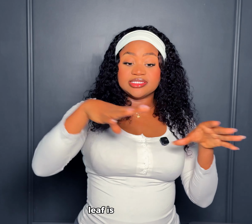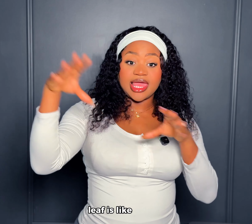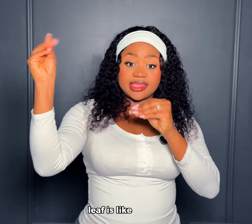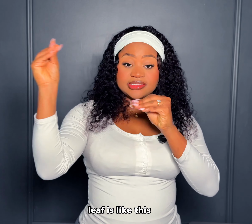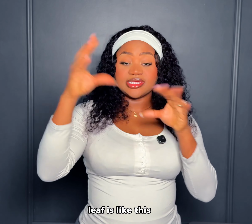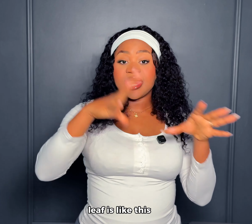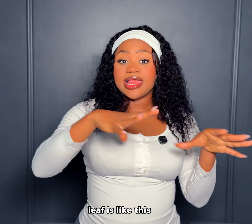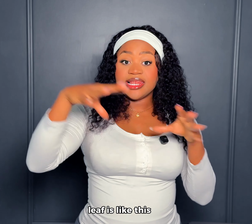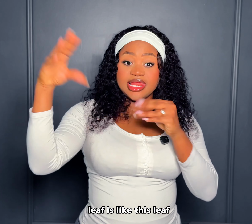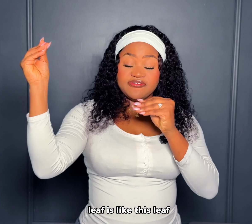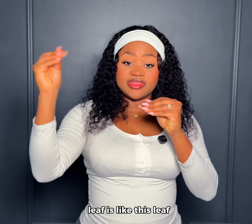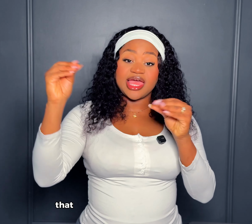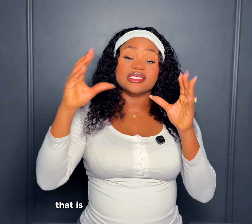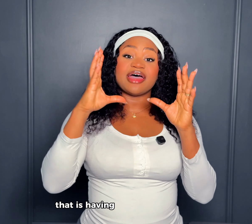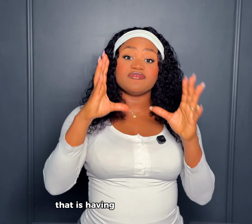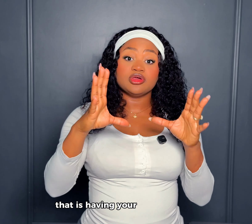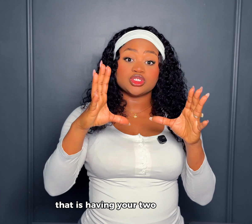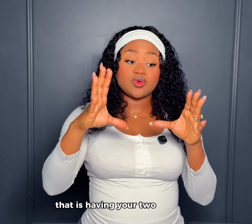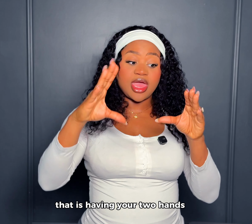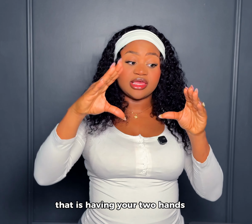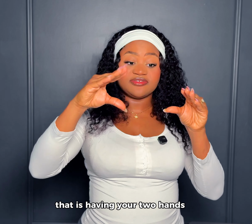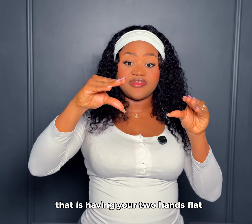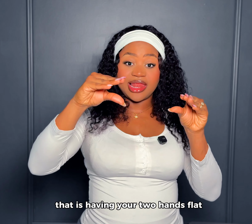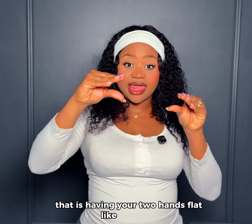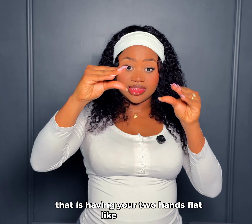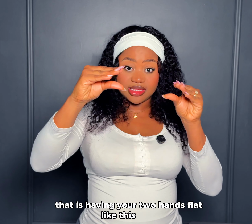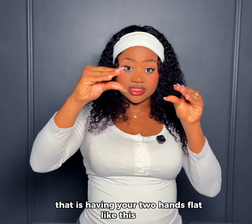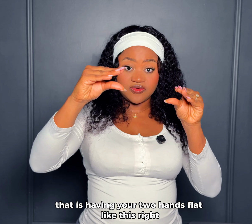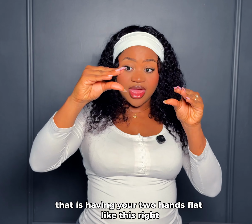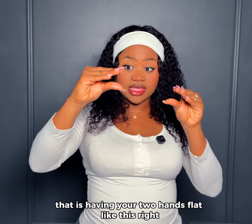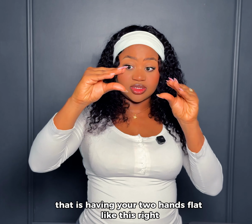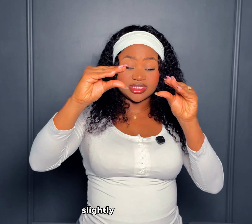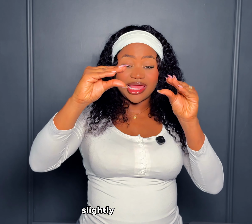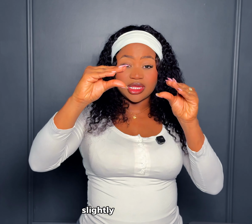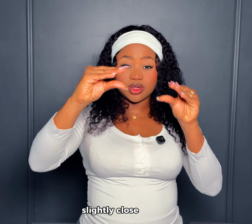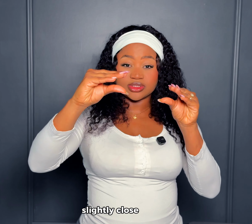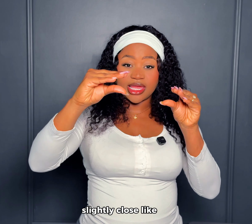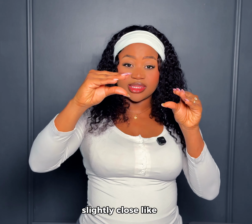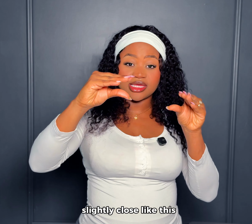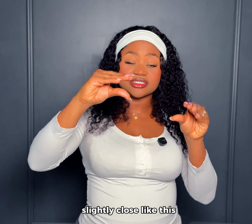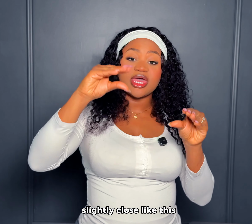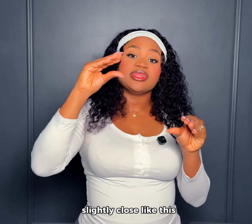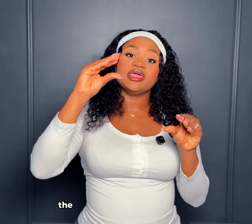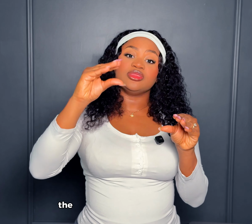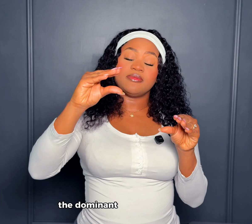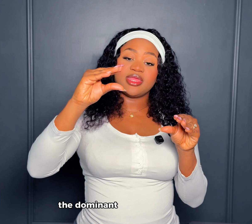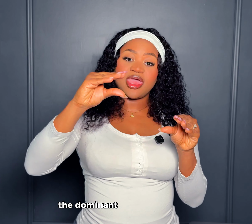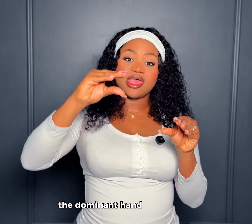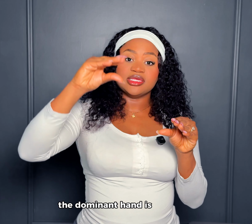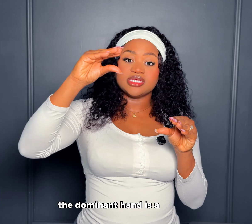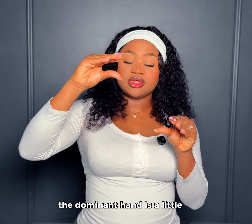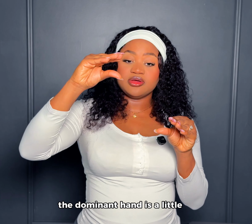like this. Leave. That is having your two hands flat like this, right? Slightly closed like this. The dominant hand is a little